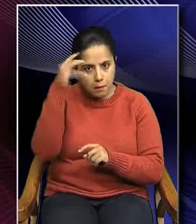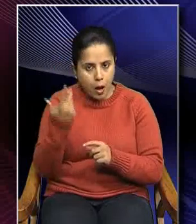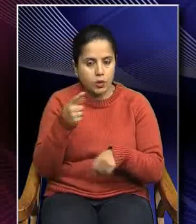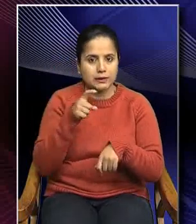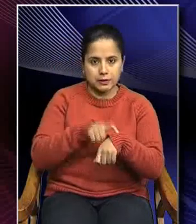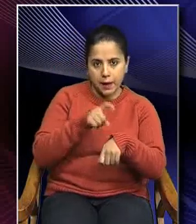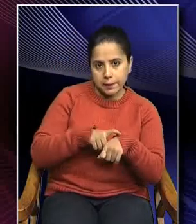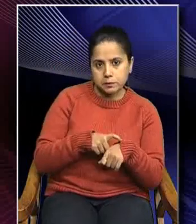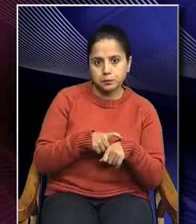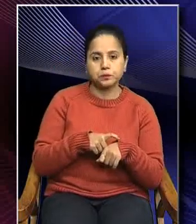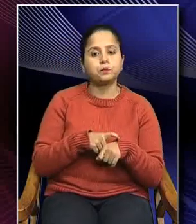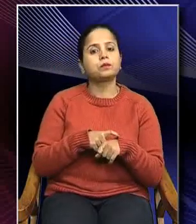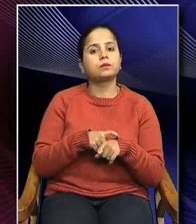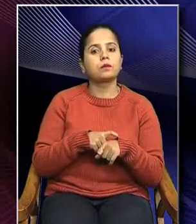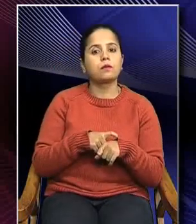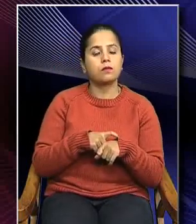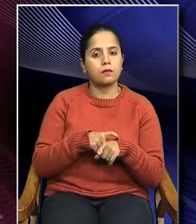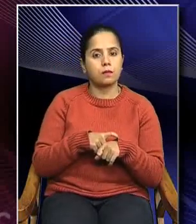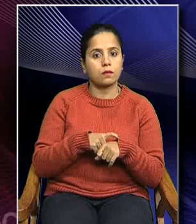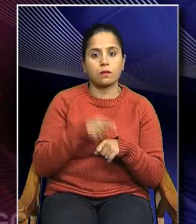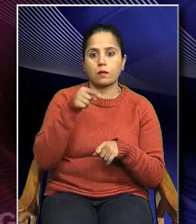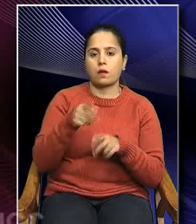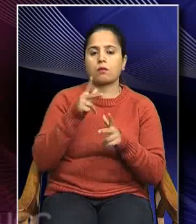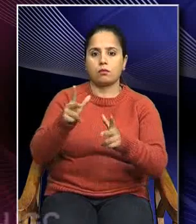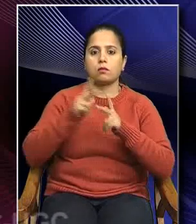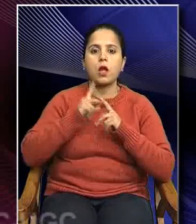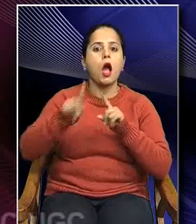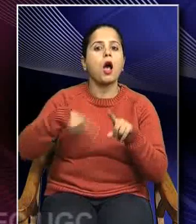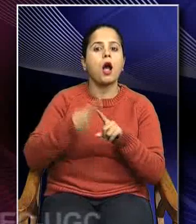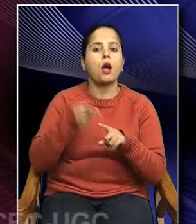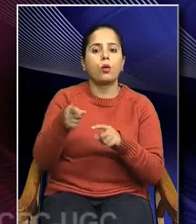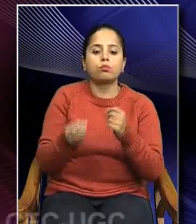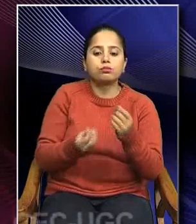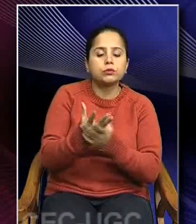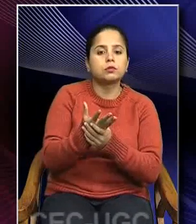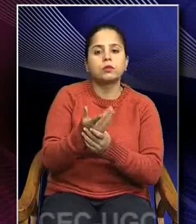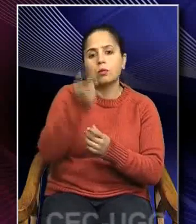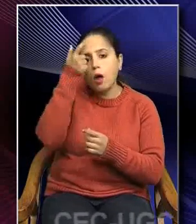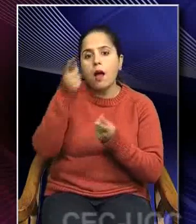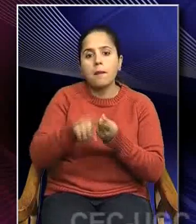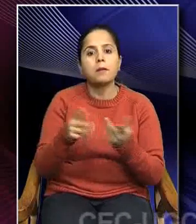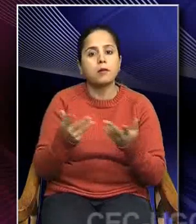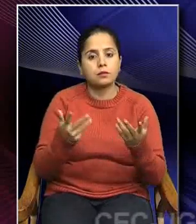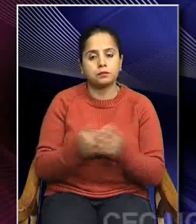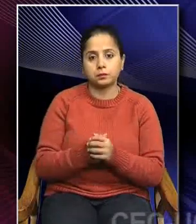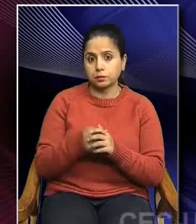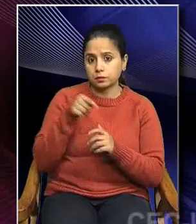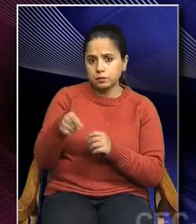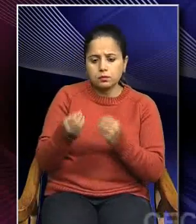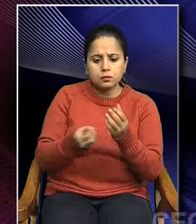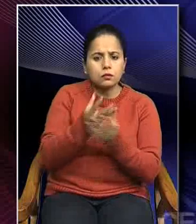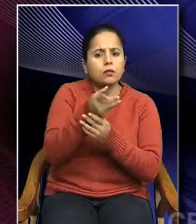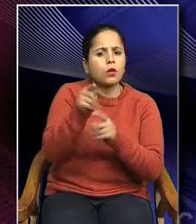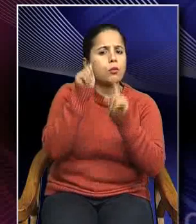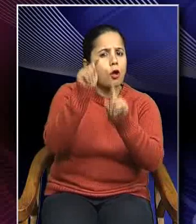times that tells us about the origin issues. So what is this origin